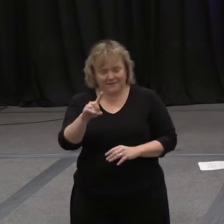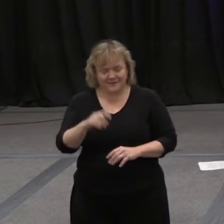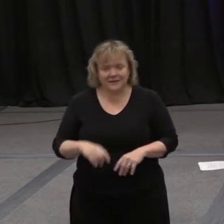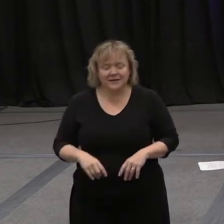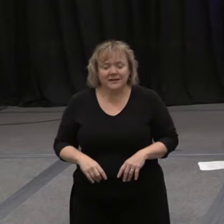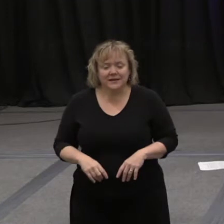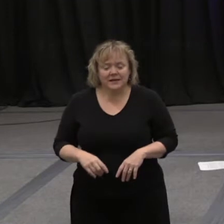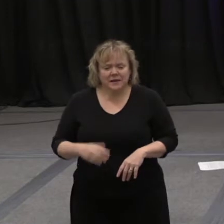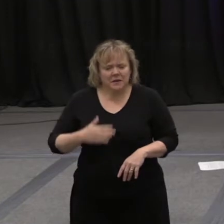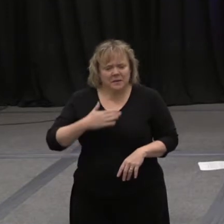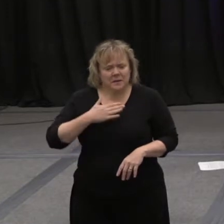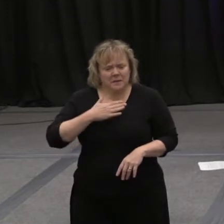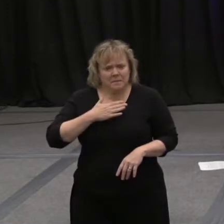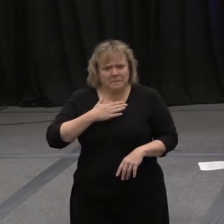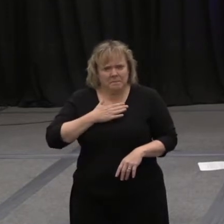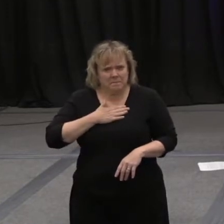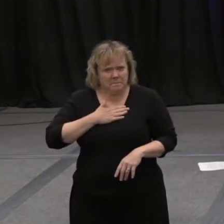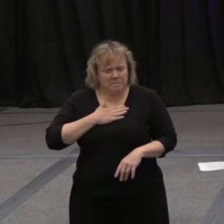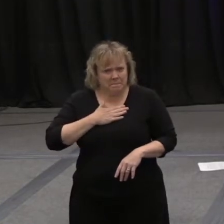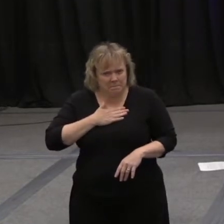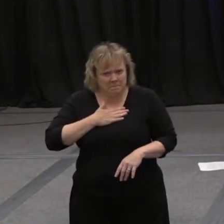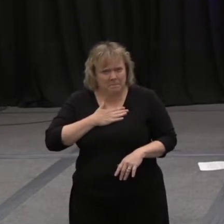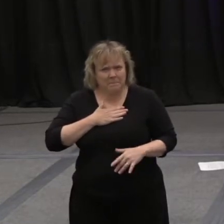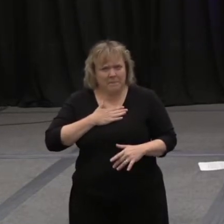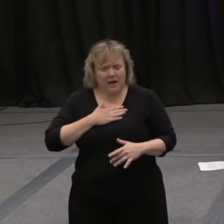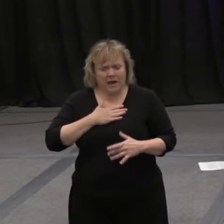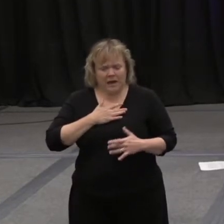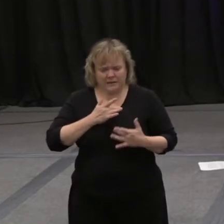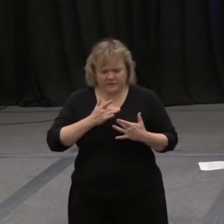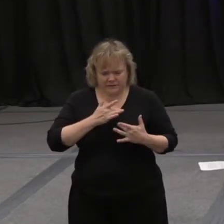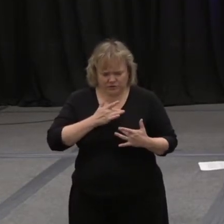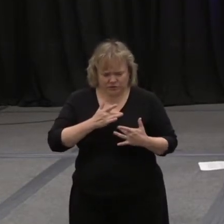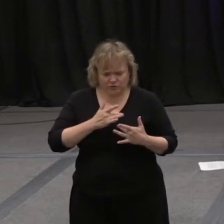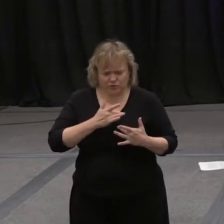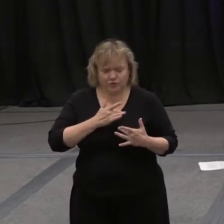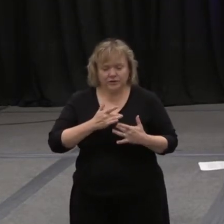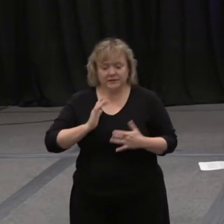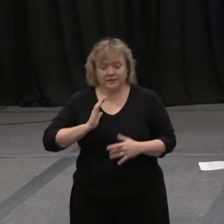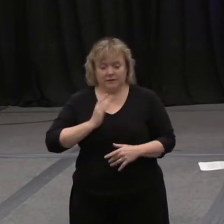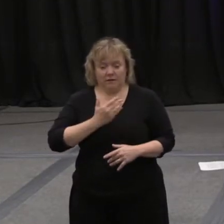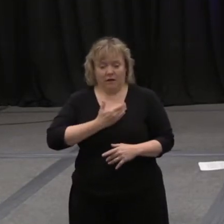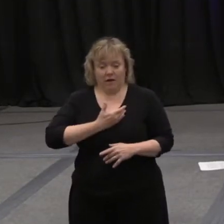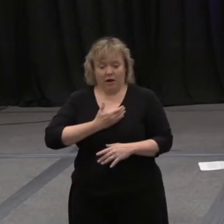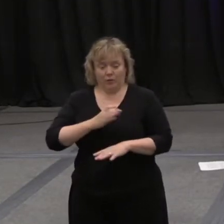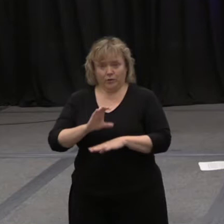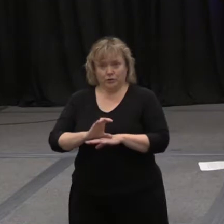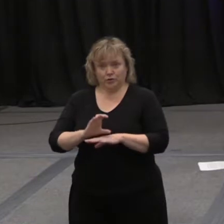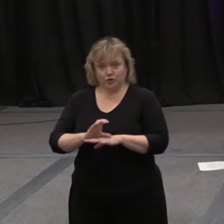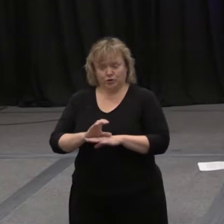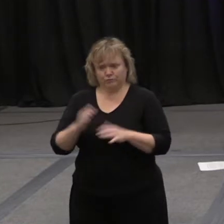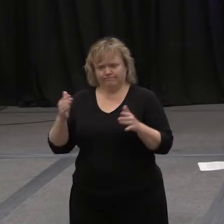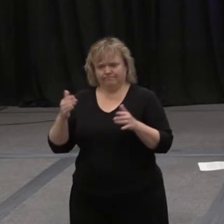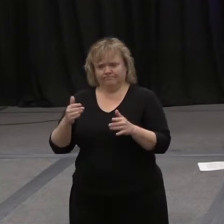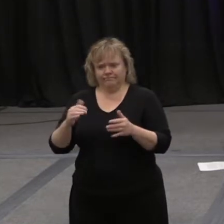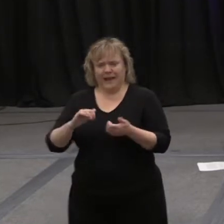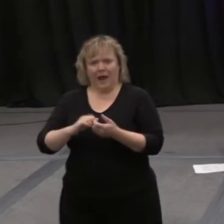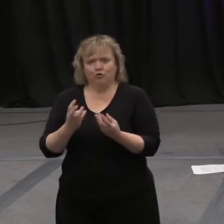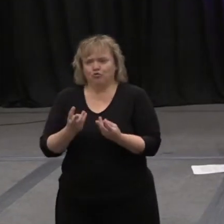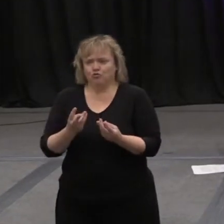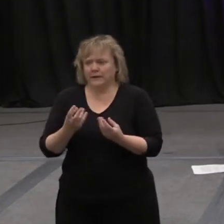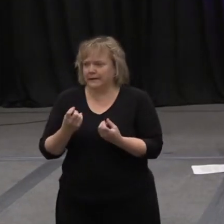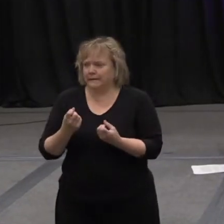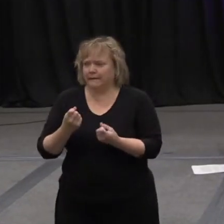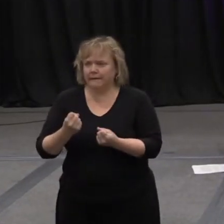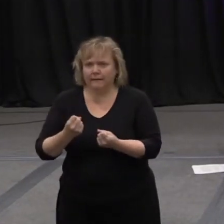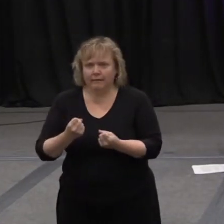matters to me is how do we get the healing message that the church has out to people who will never think to walk